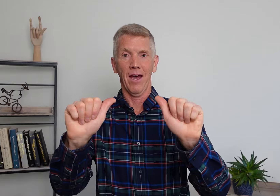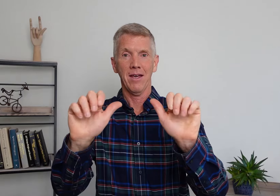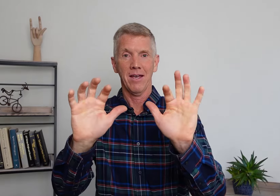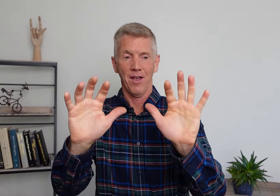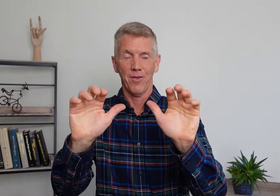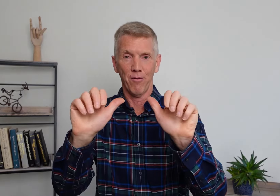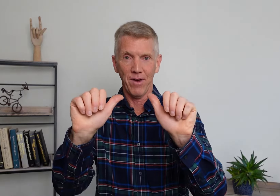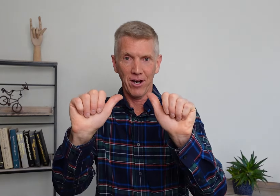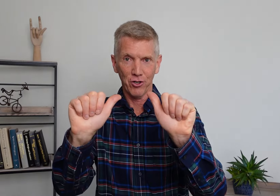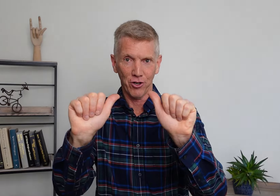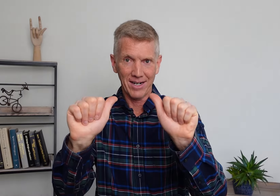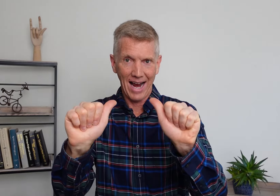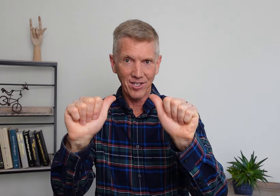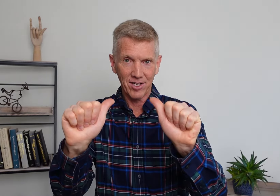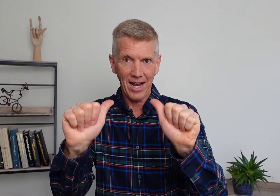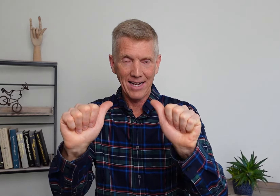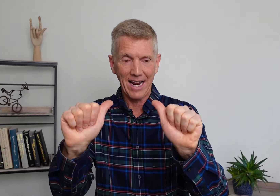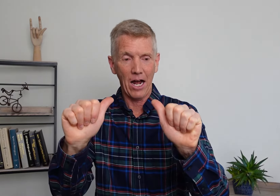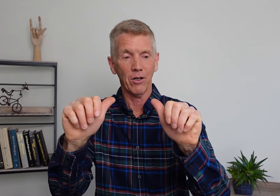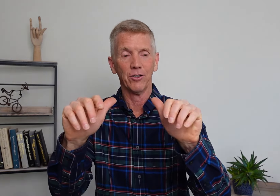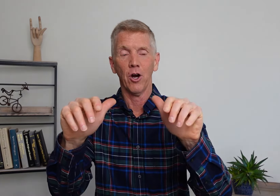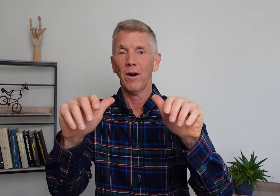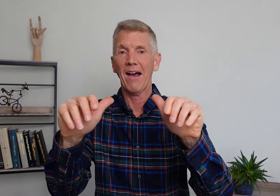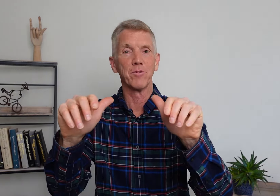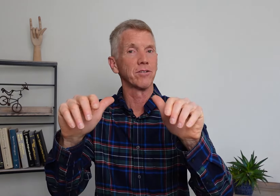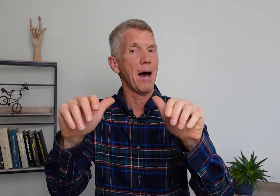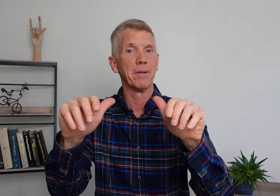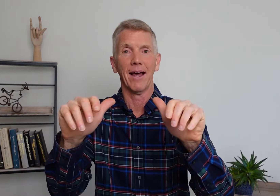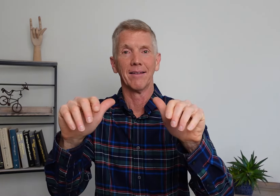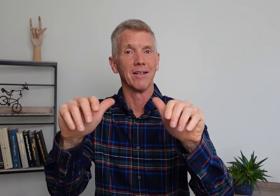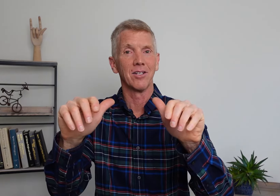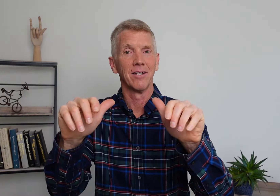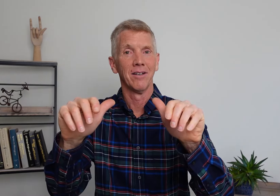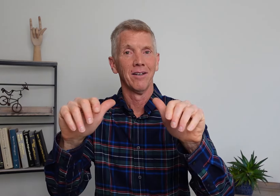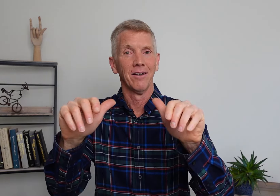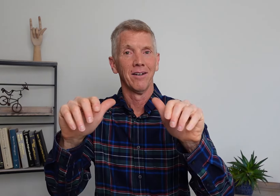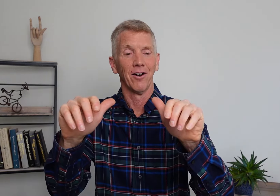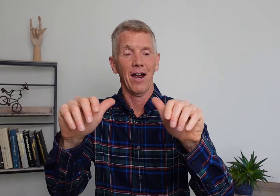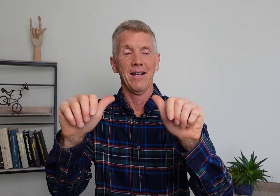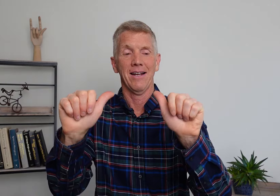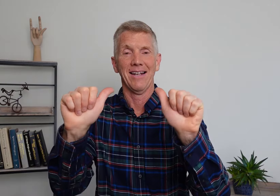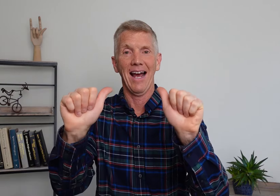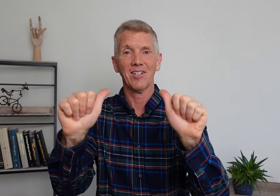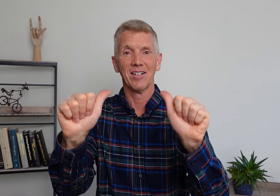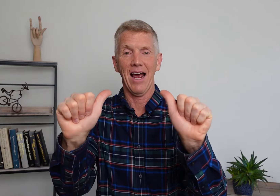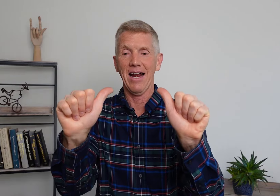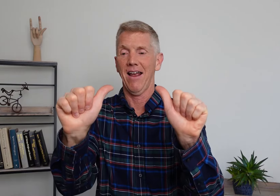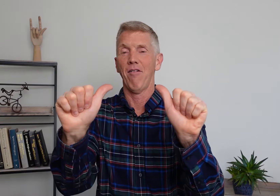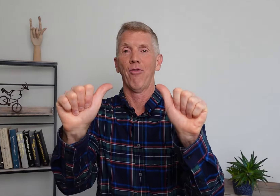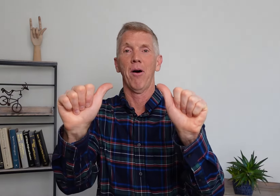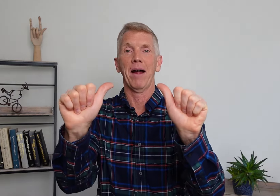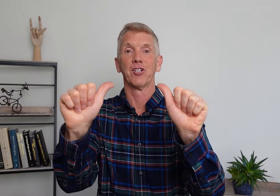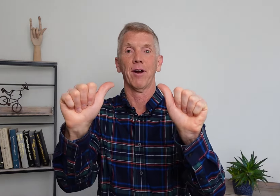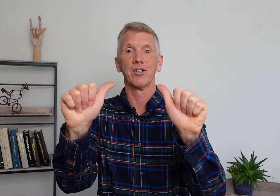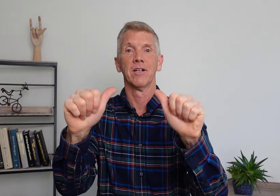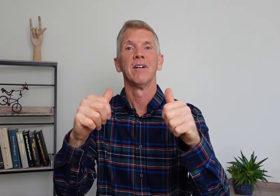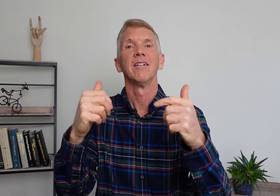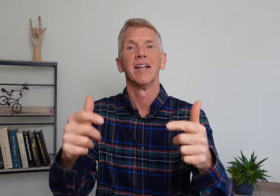Okay? The fingers are nice and tight down. Don't have them sloppy like this. All right? Nice and tight and the thumb outstretched. Let's give you